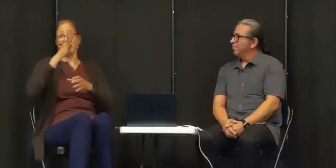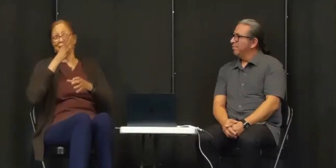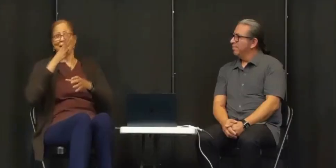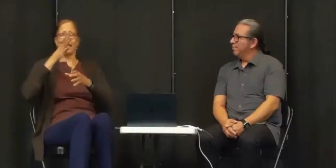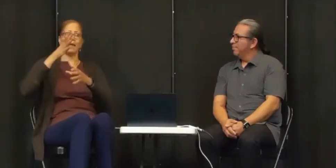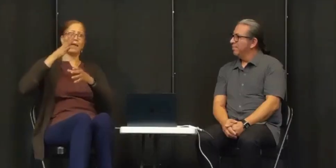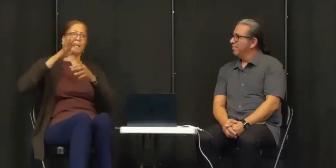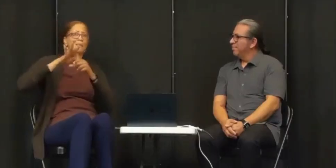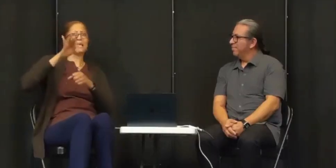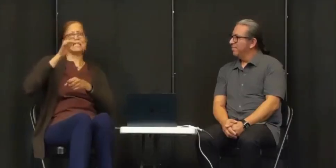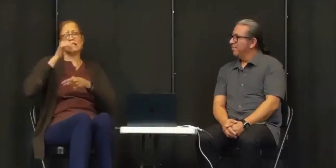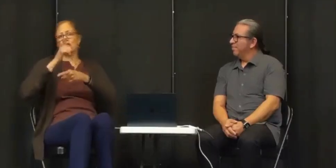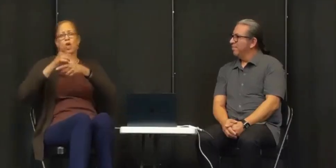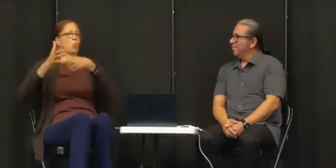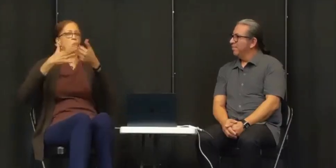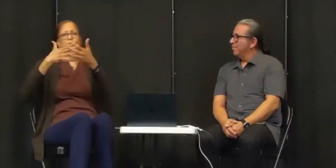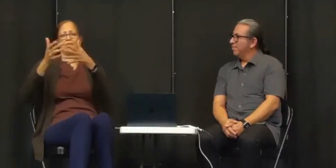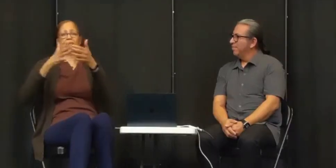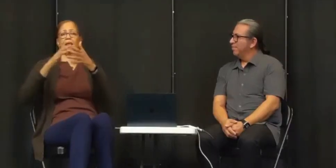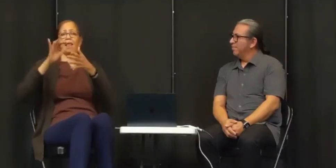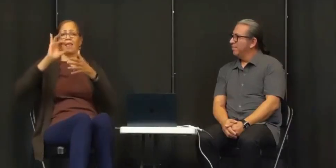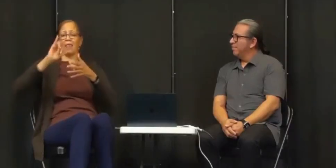Yeah, and you can, call it your